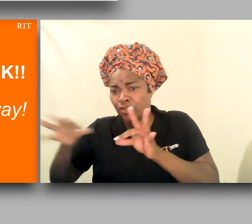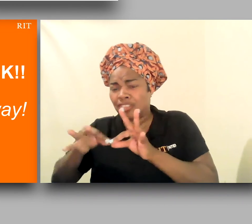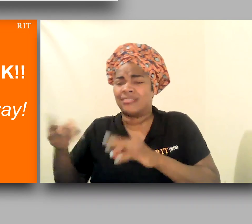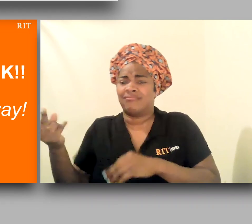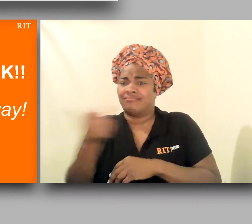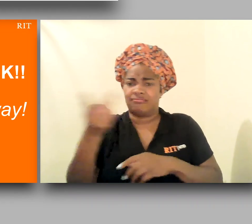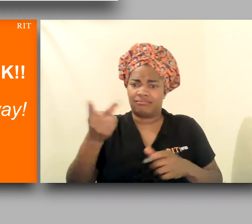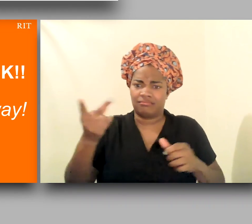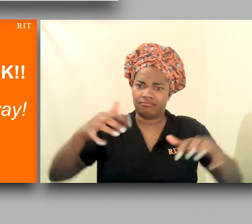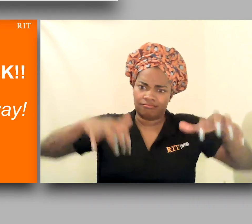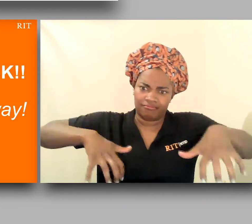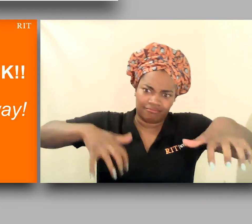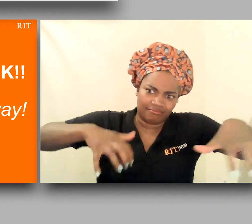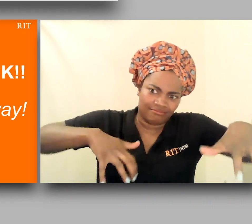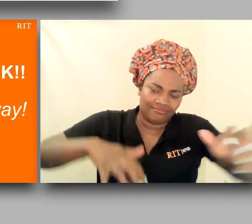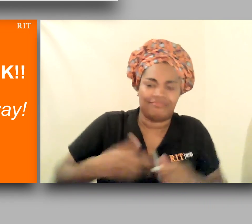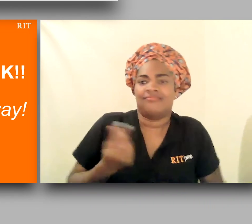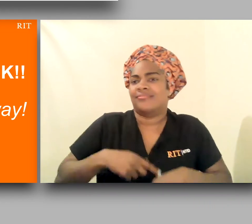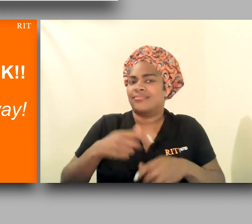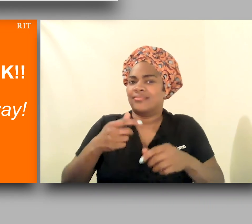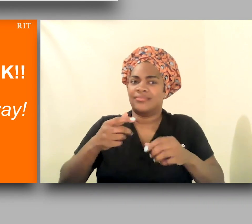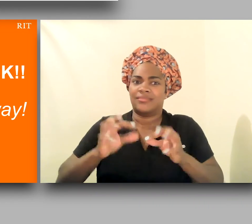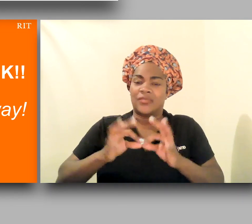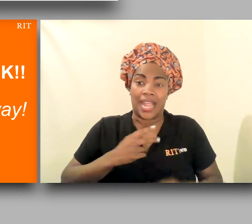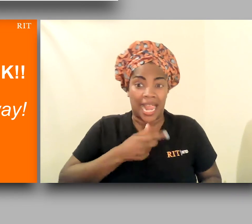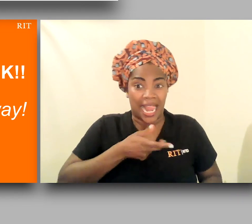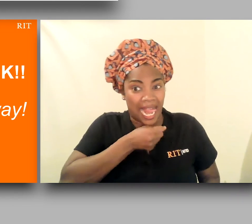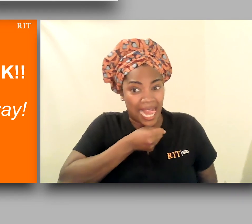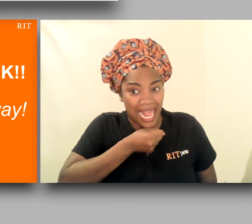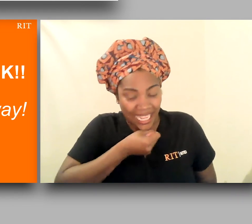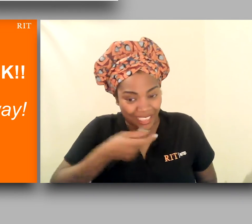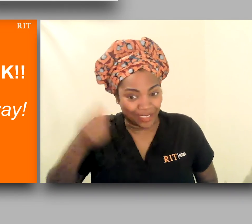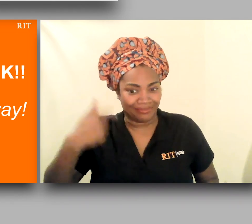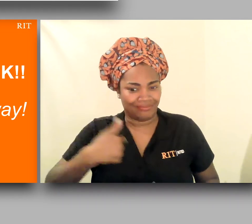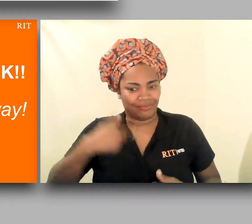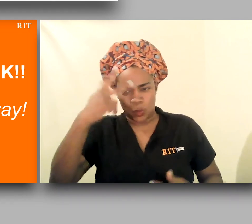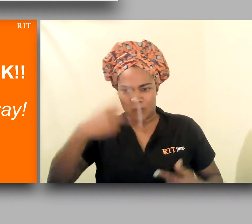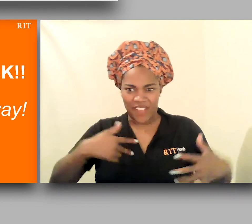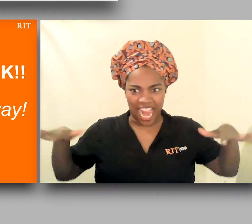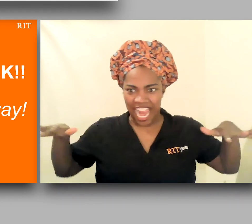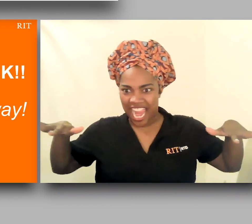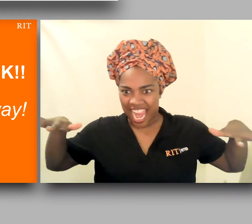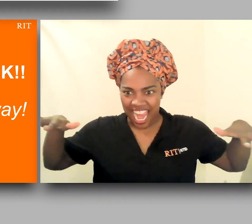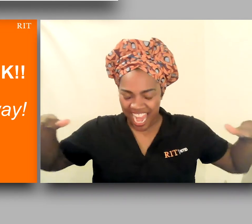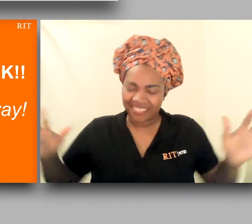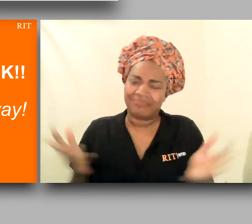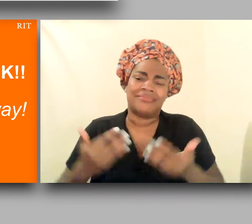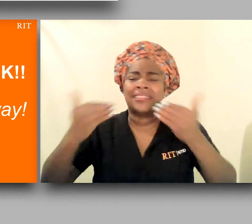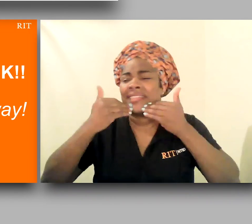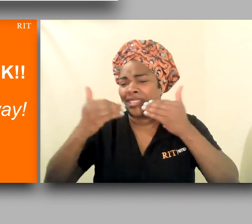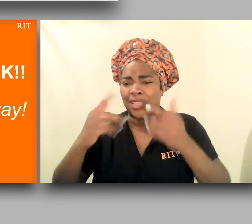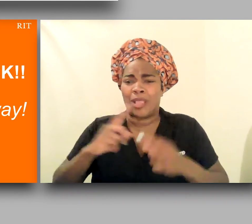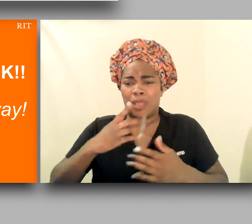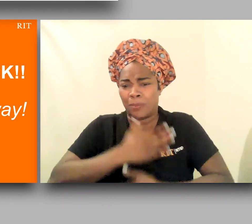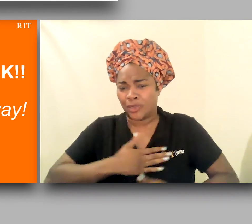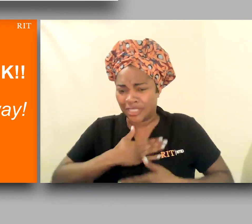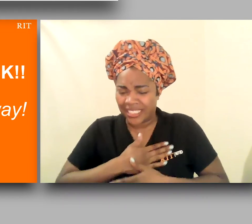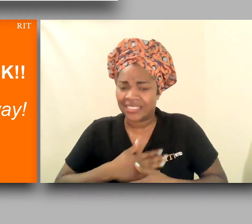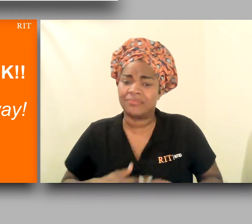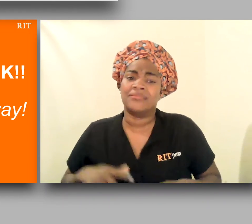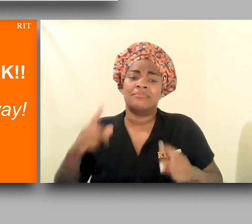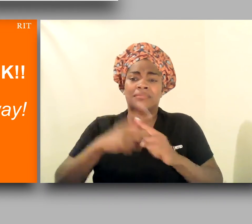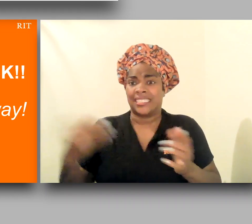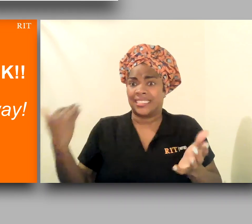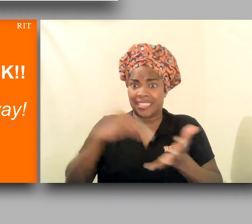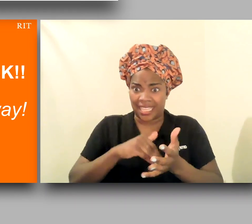services. And I know that I can be a little much sometimes with my personality, but I do appreciate that they have